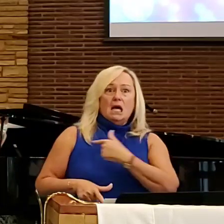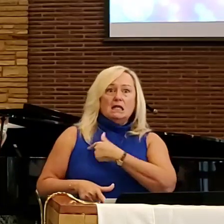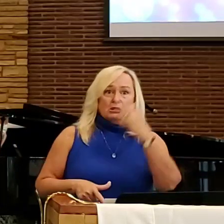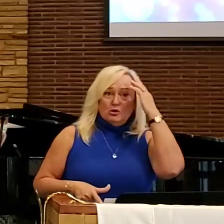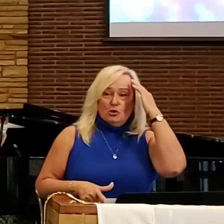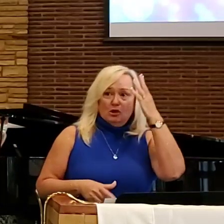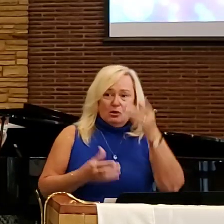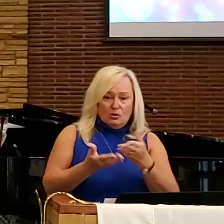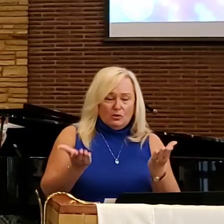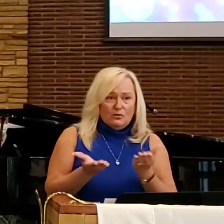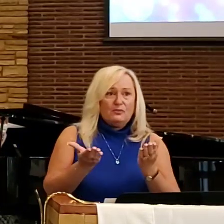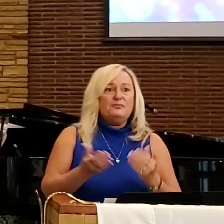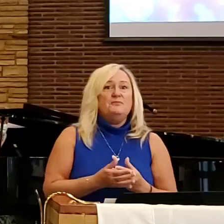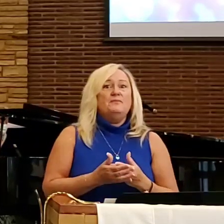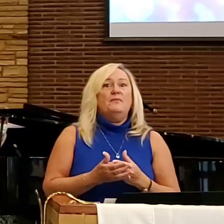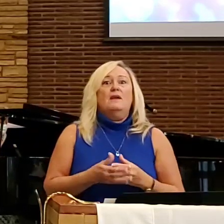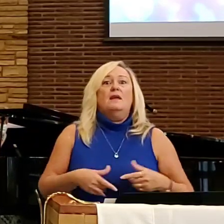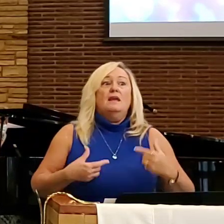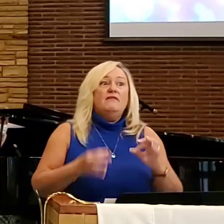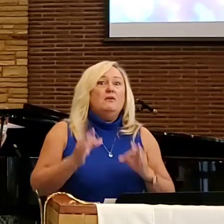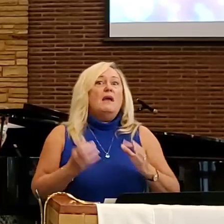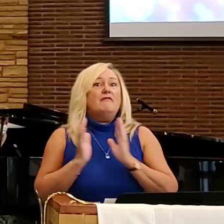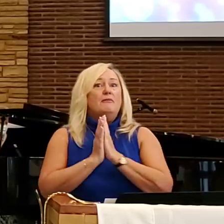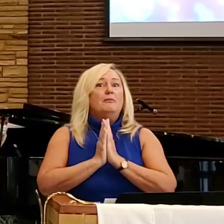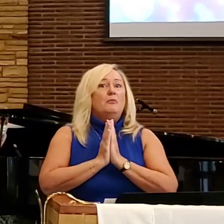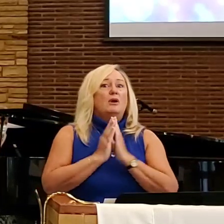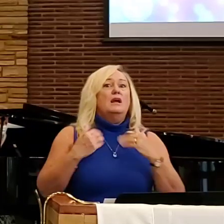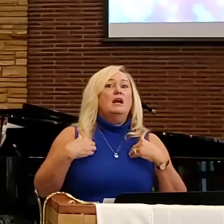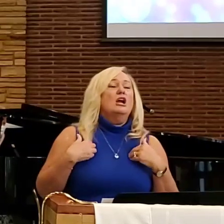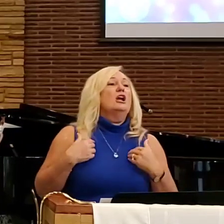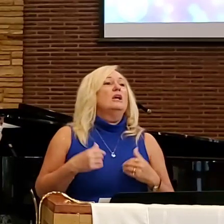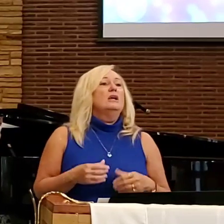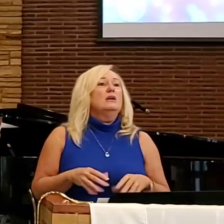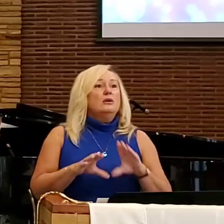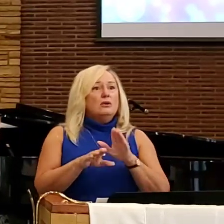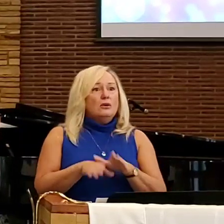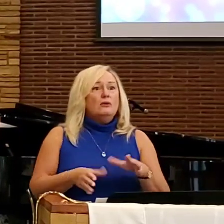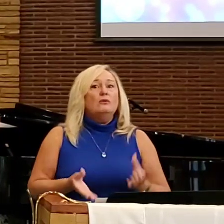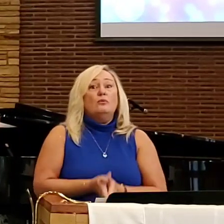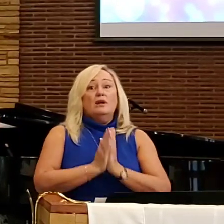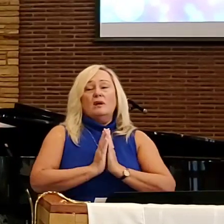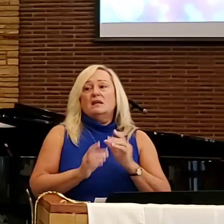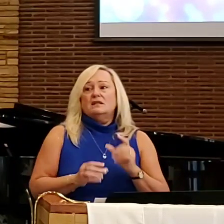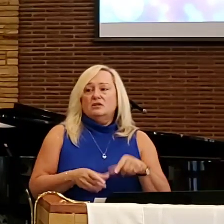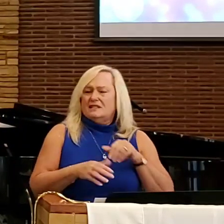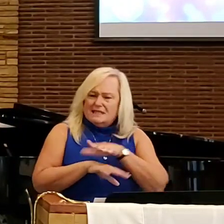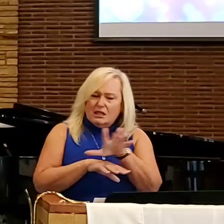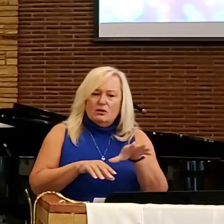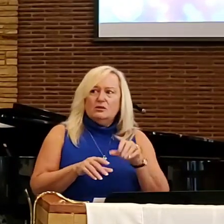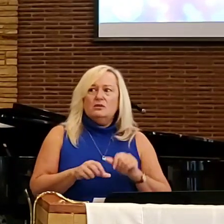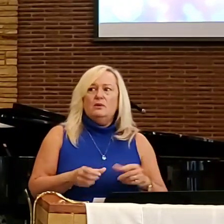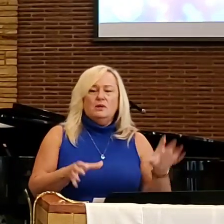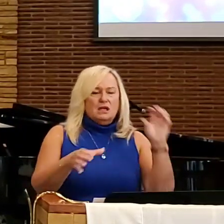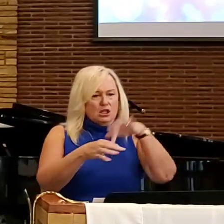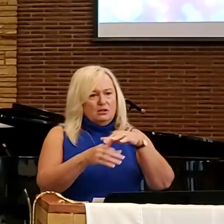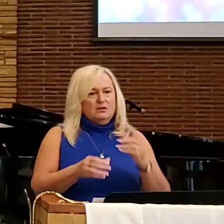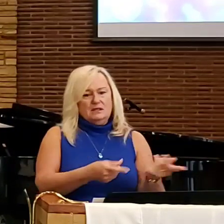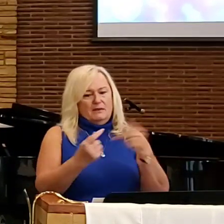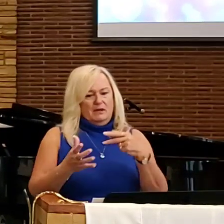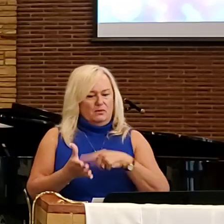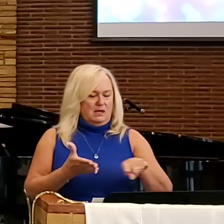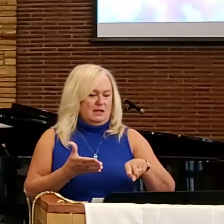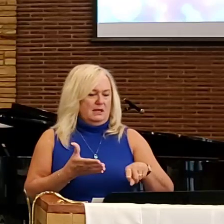worshiping with us. And if you have prayer requests, you may send those, and we will include those in the coming week.